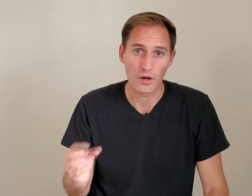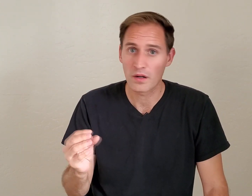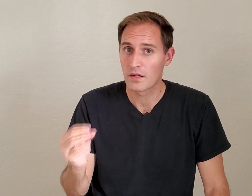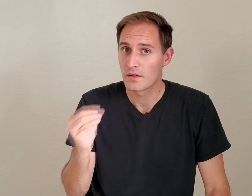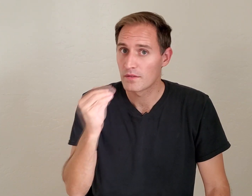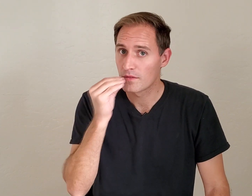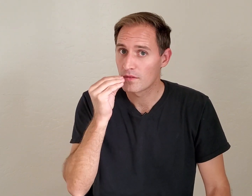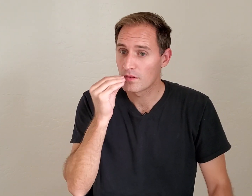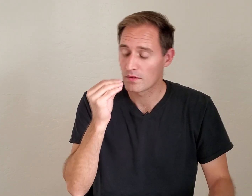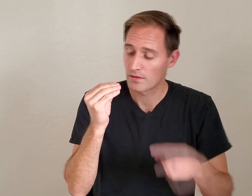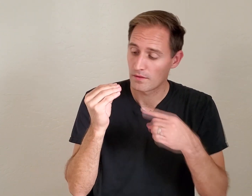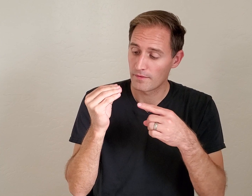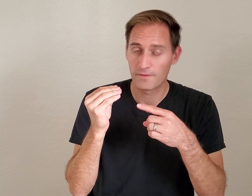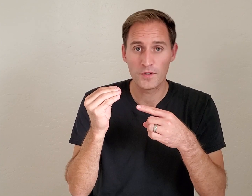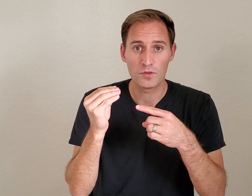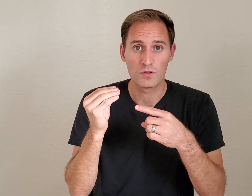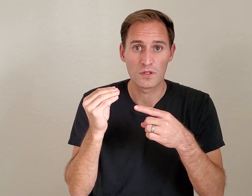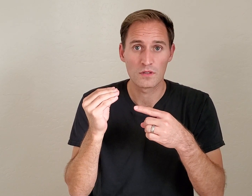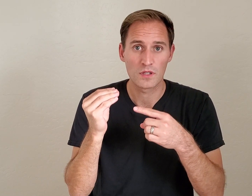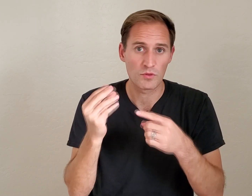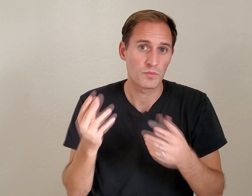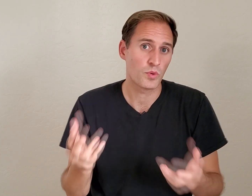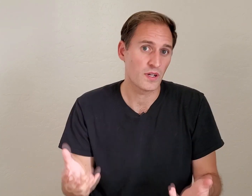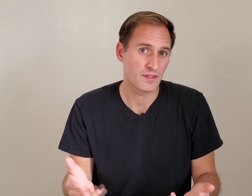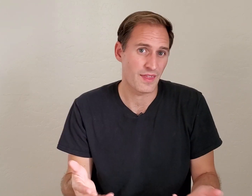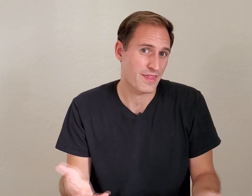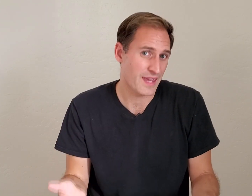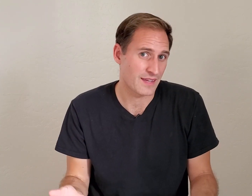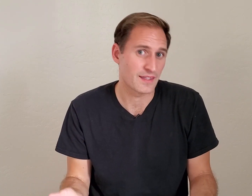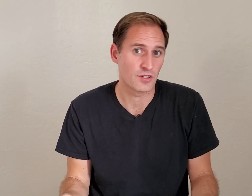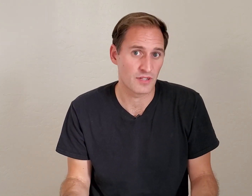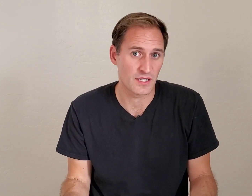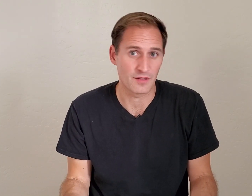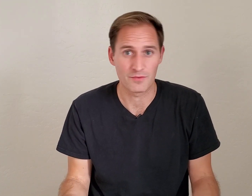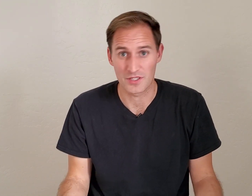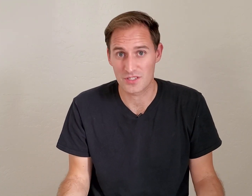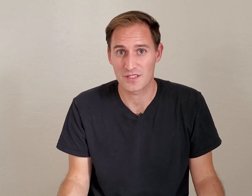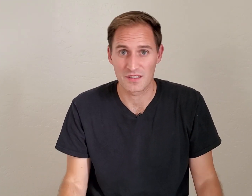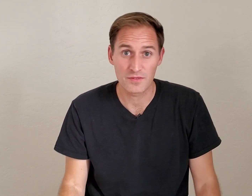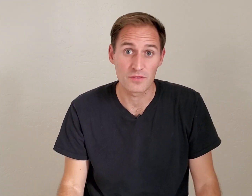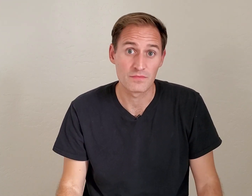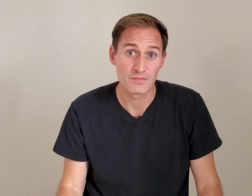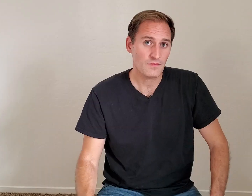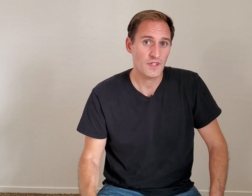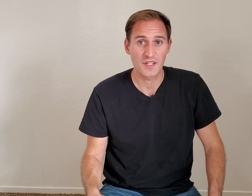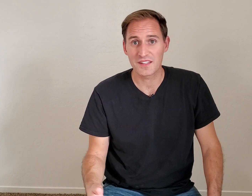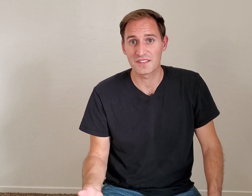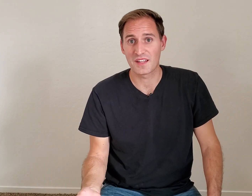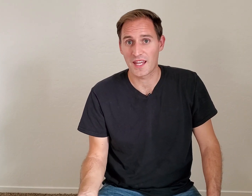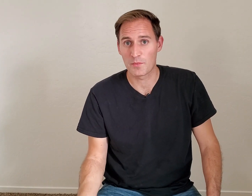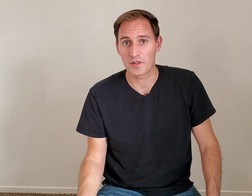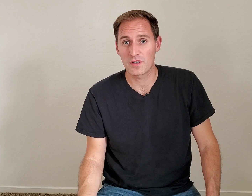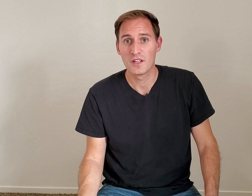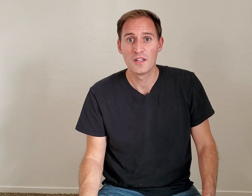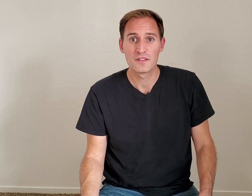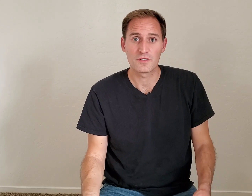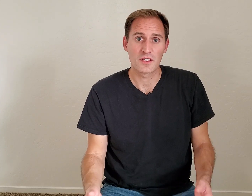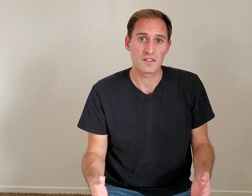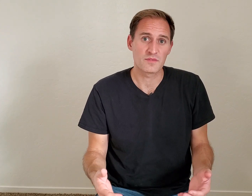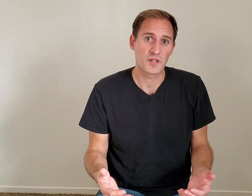or food. You would point to the thing that you're eating, which is food. Next is hamburger. So you can just